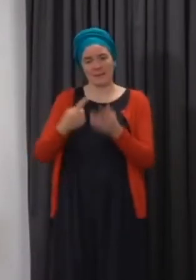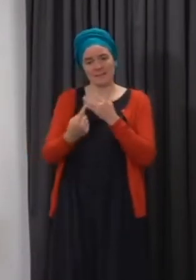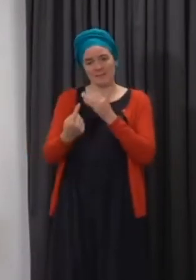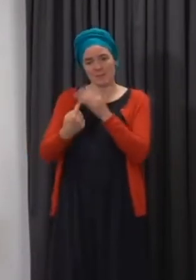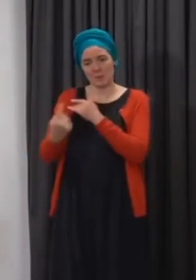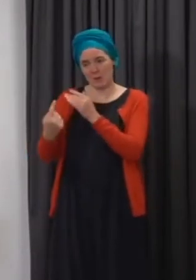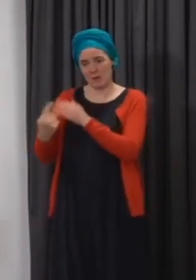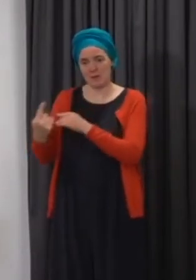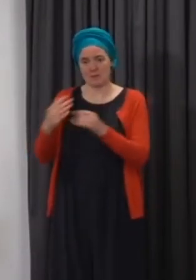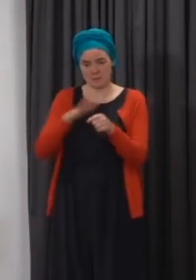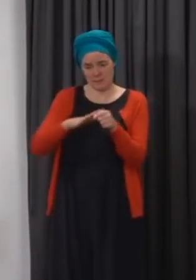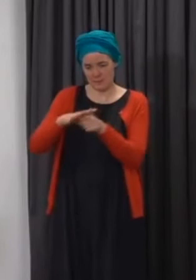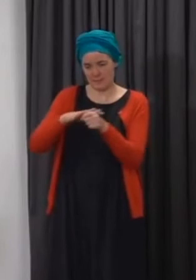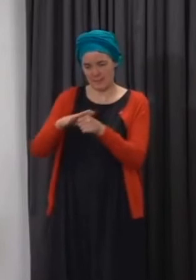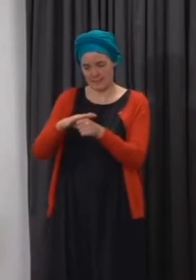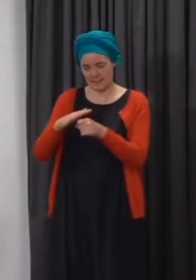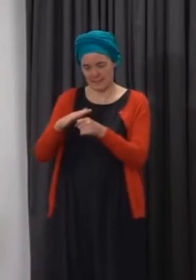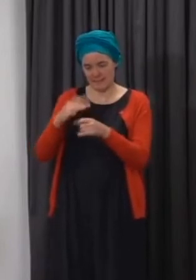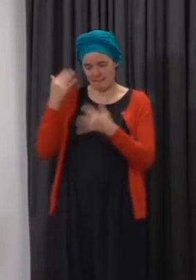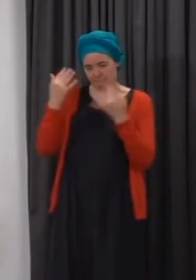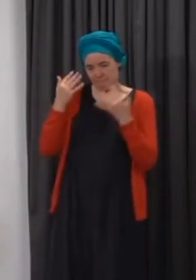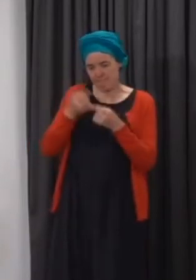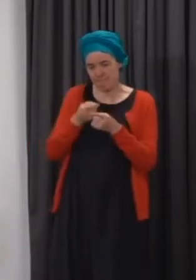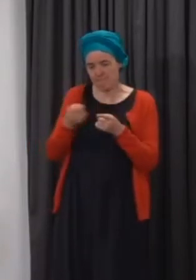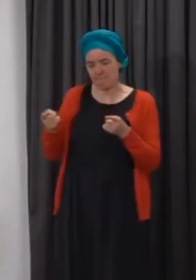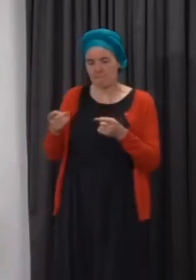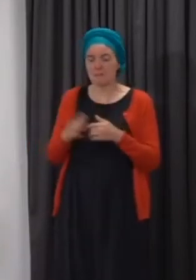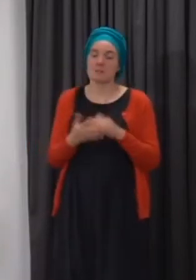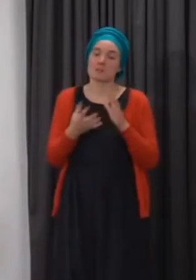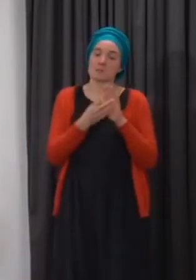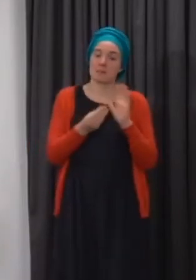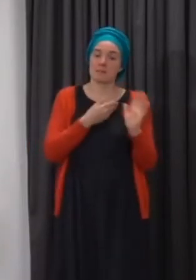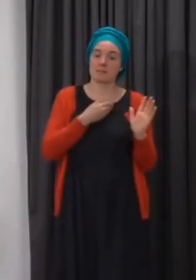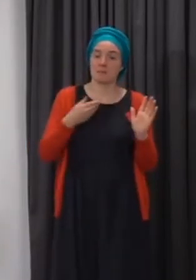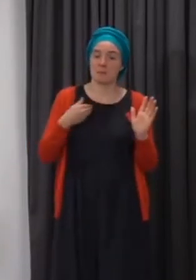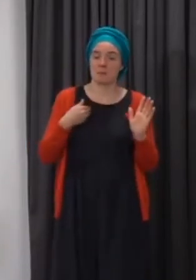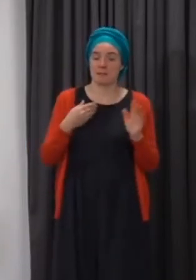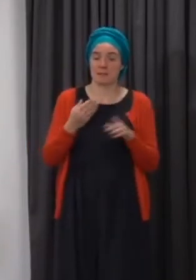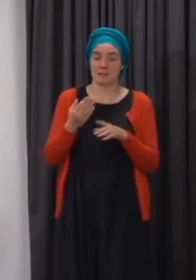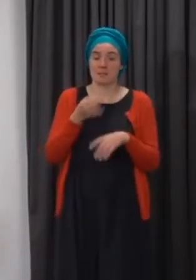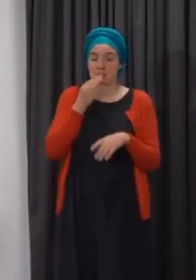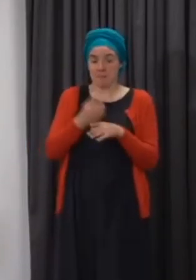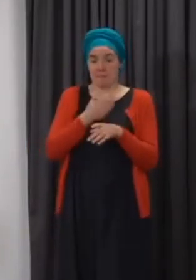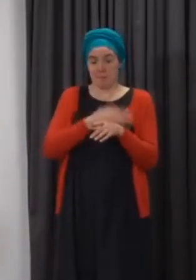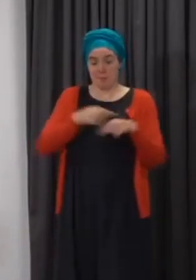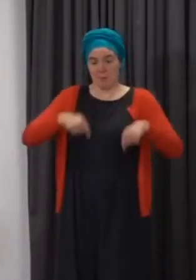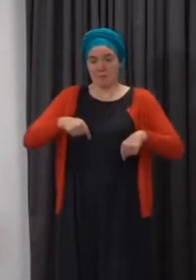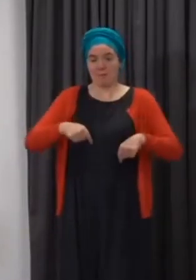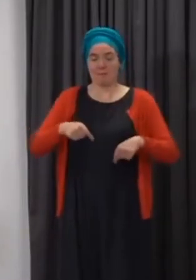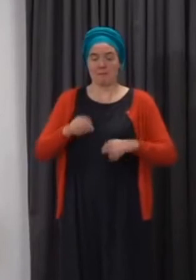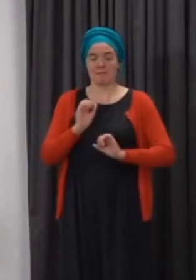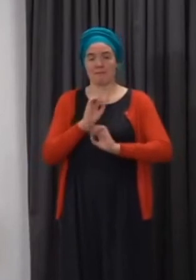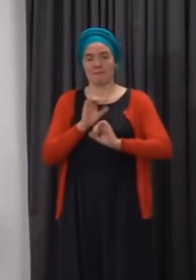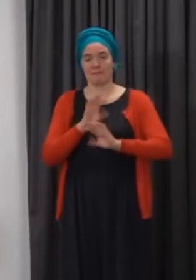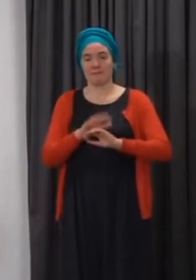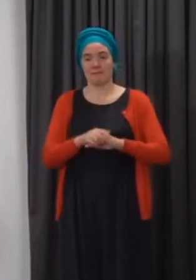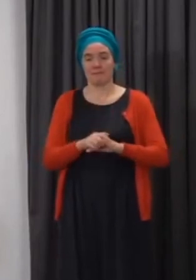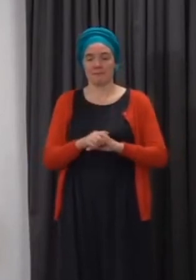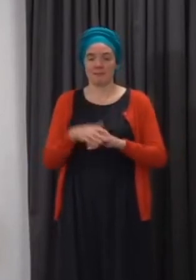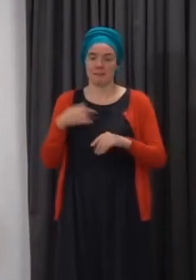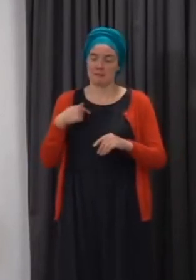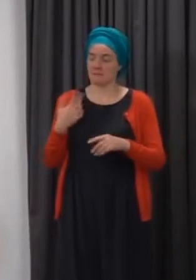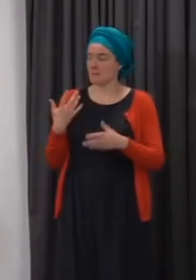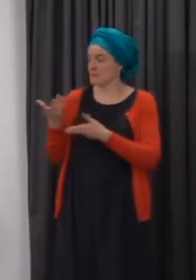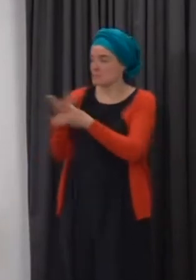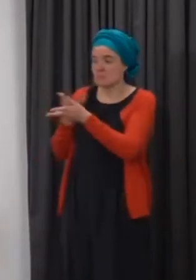kind of circumstances. As an example, this morning, just ahead of the press conference, I was talking to my own Welsh Government team